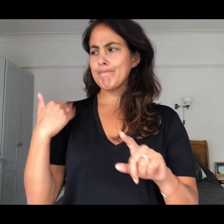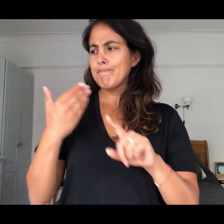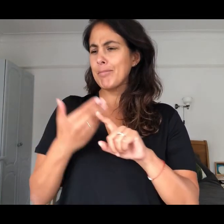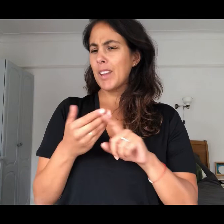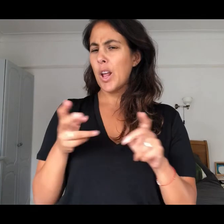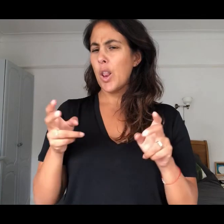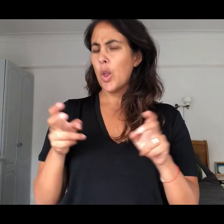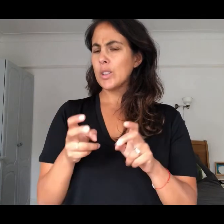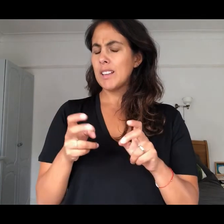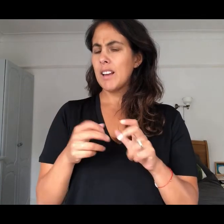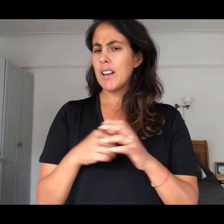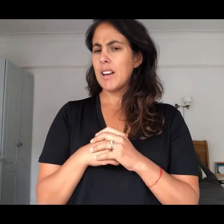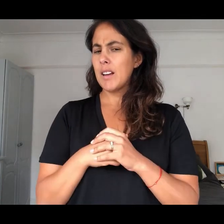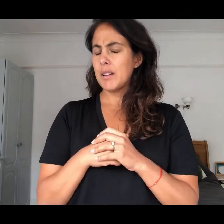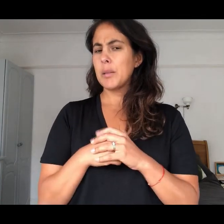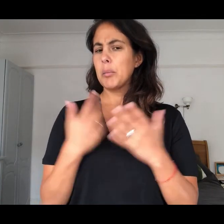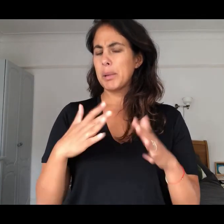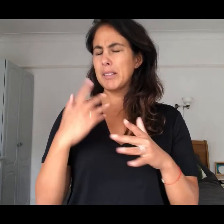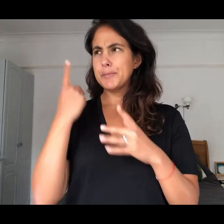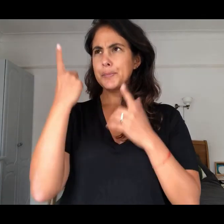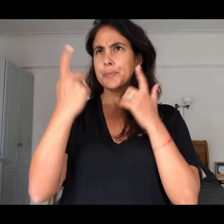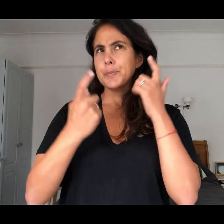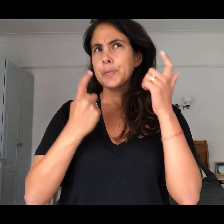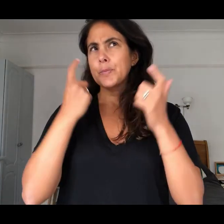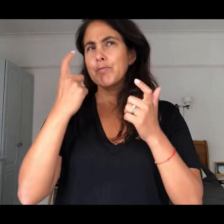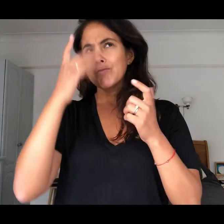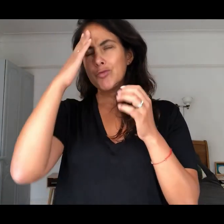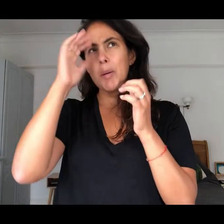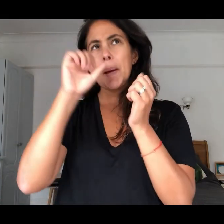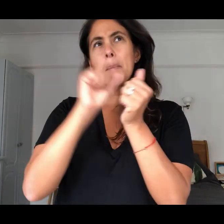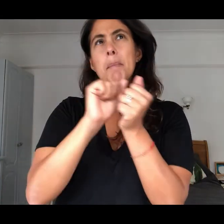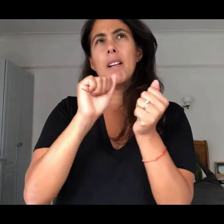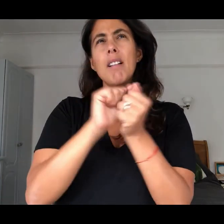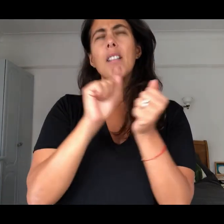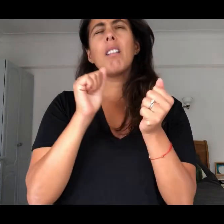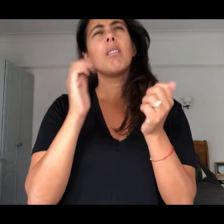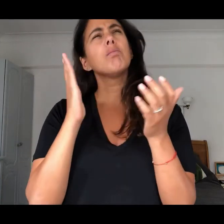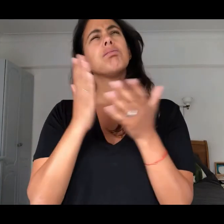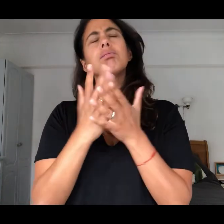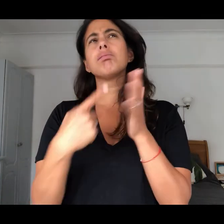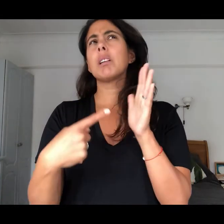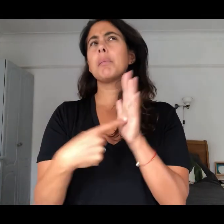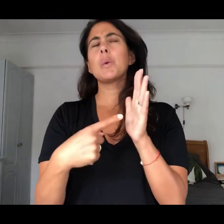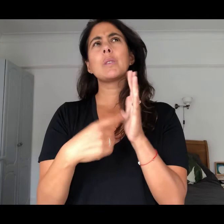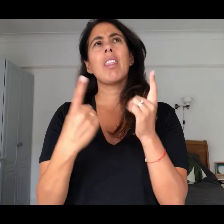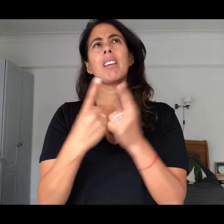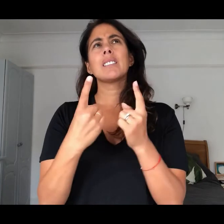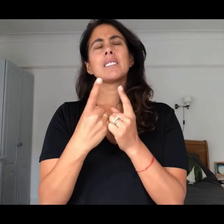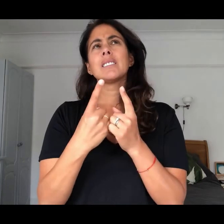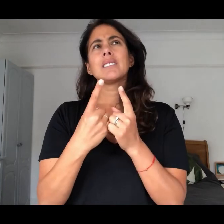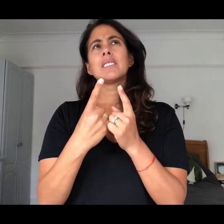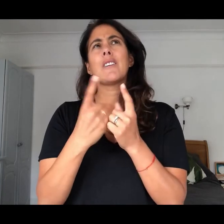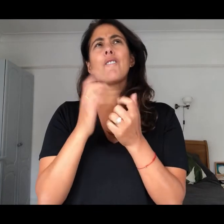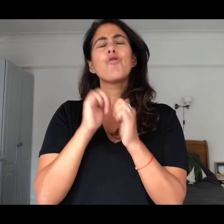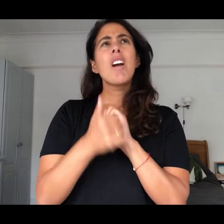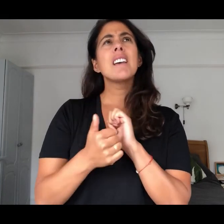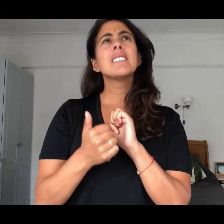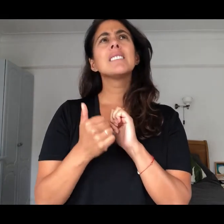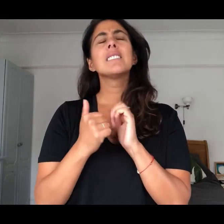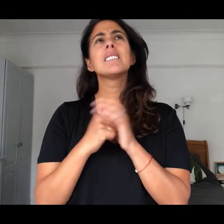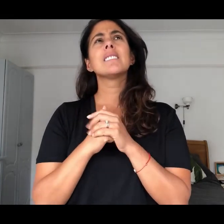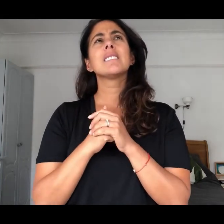The stillness of this time makes you think, makes you remember the really important things in